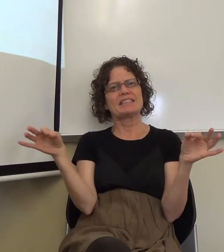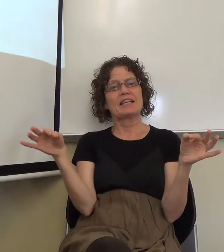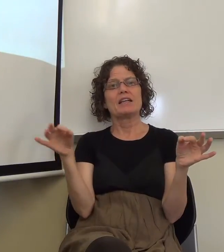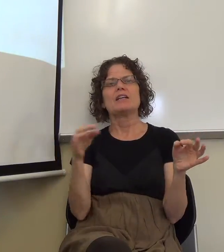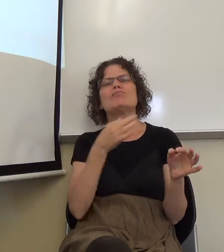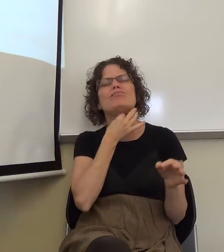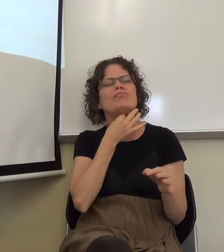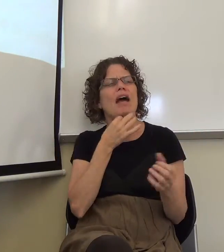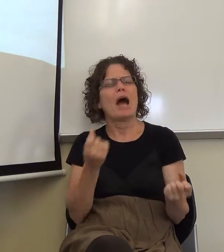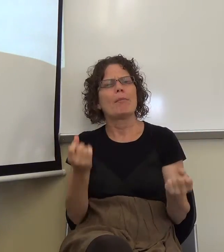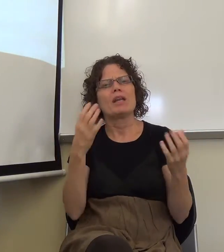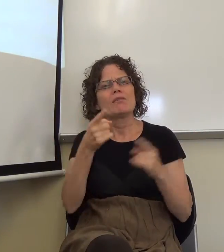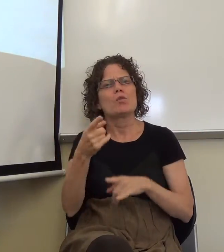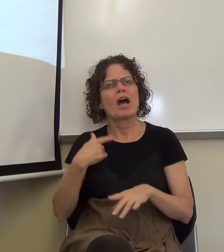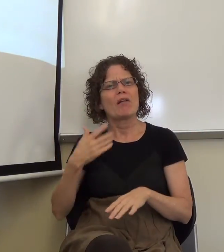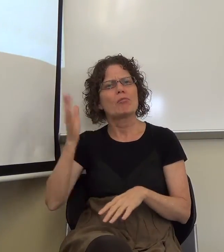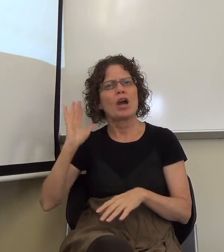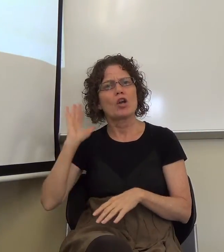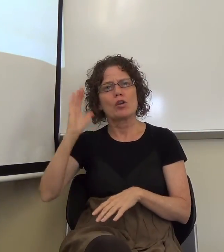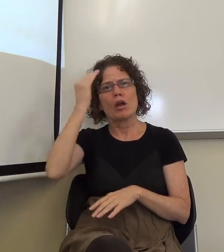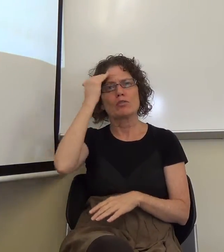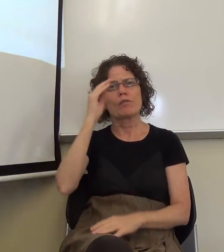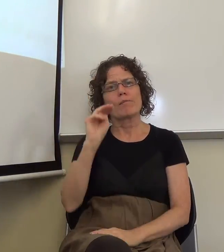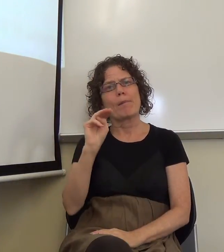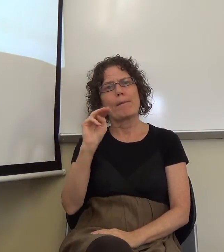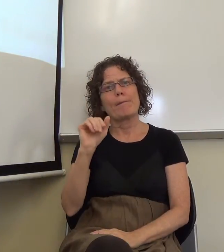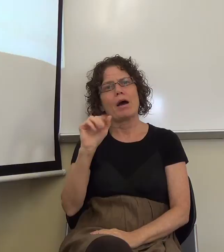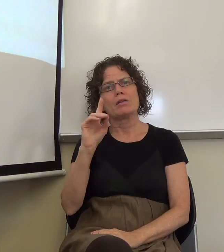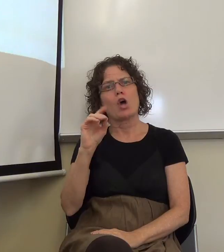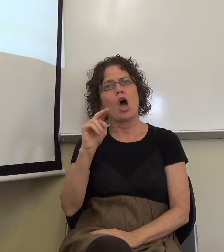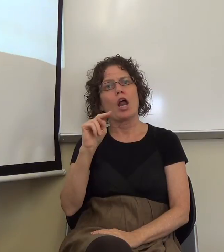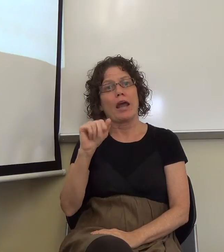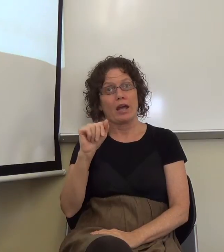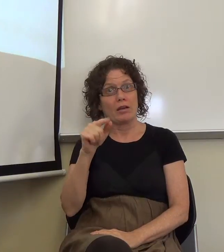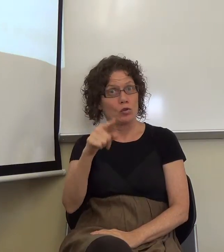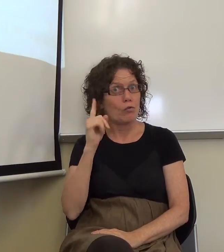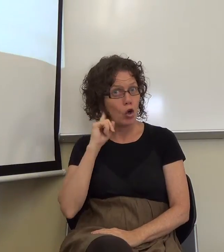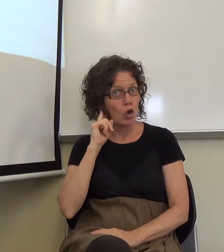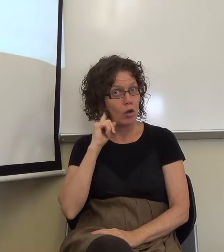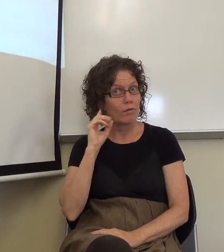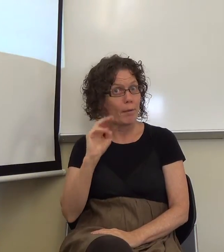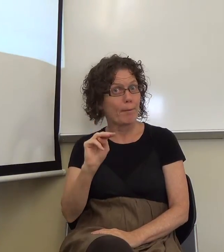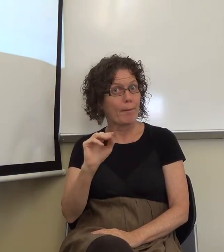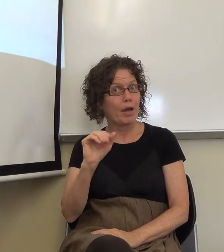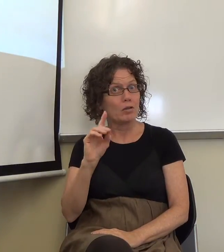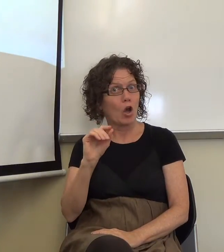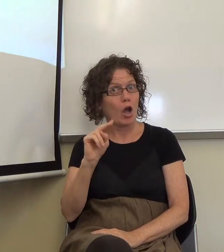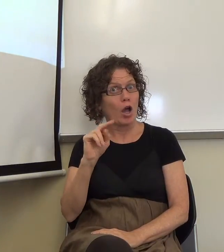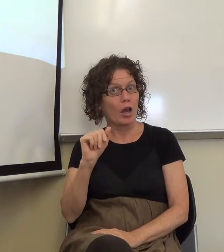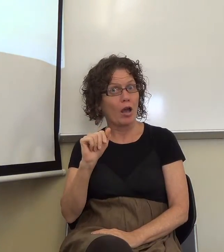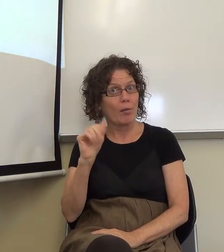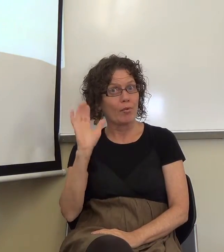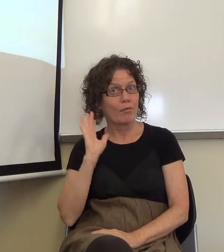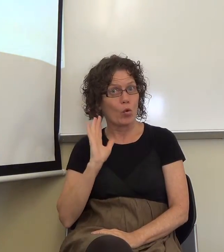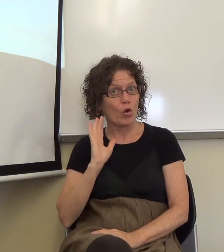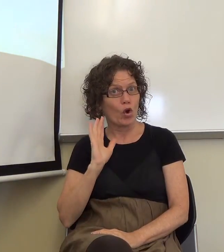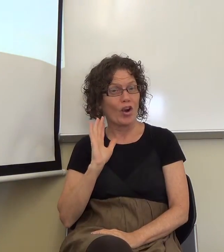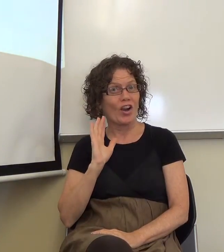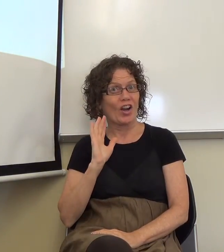have prior knowledge of Madonna? How many of you have heard of Madonna before? Okay. And how